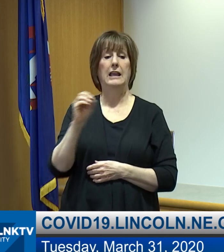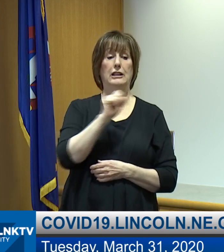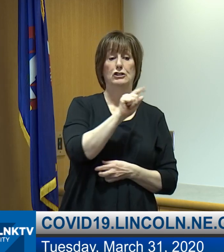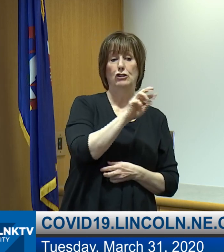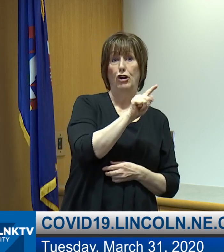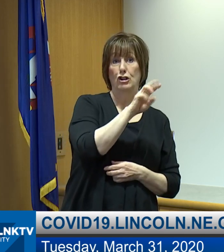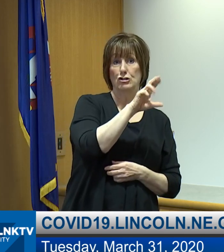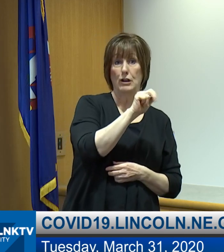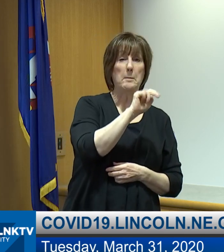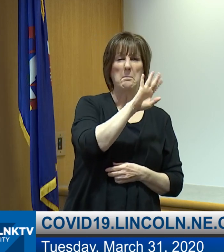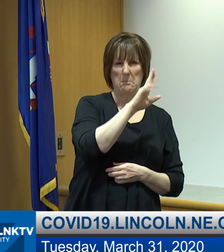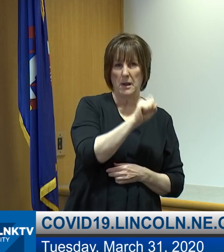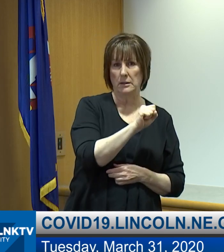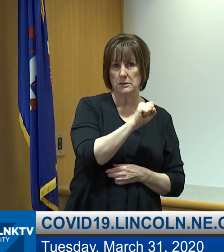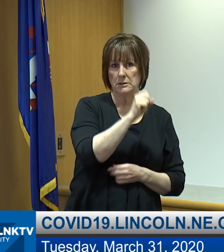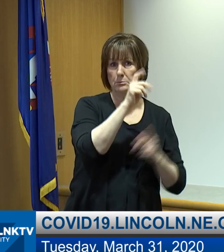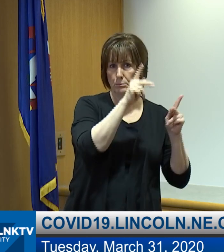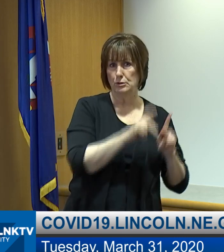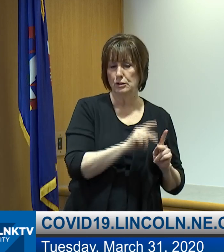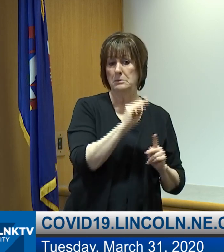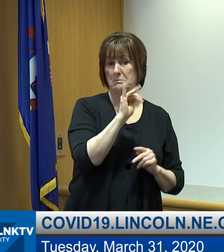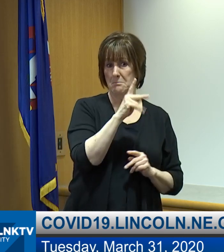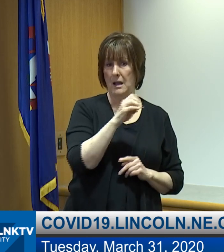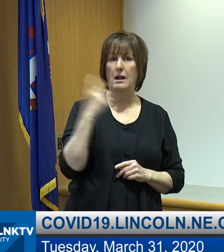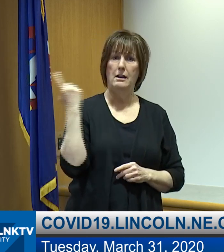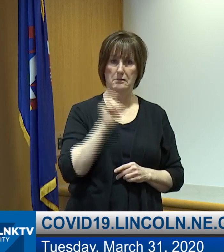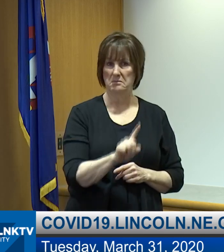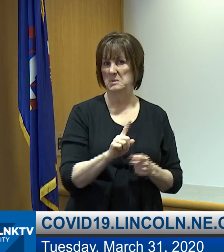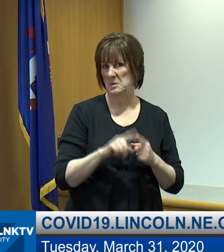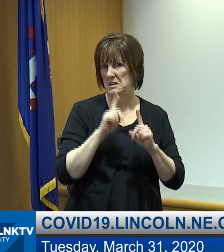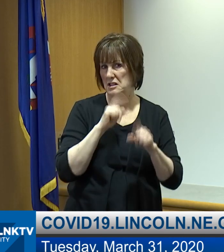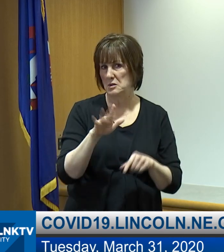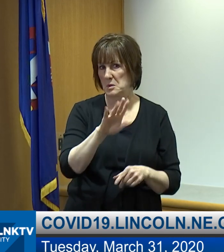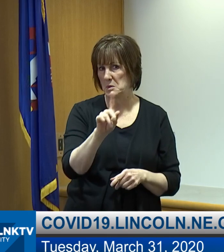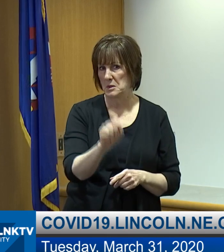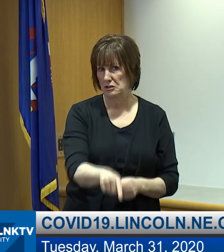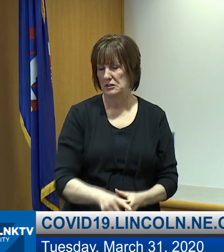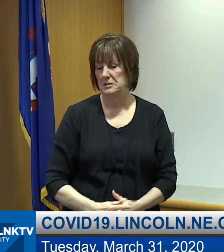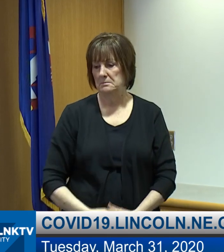more details and answer any questions you might have.